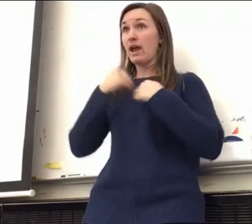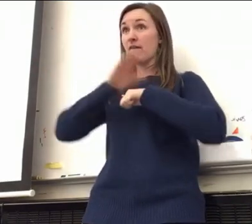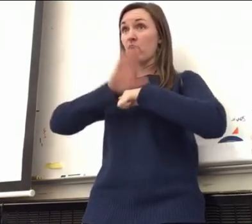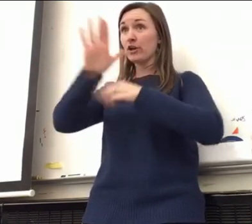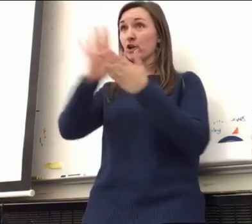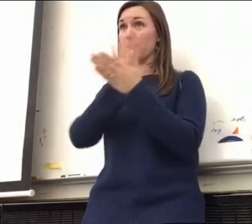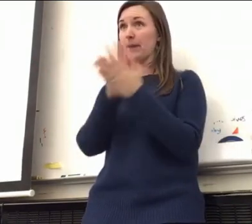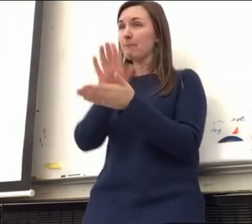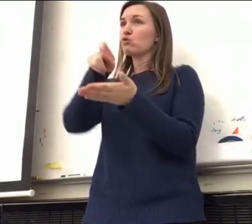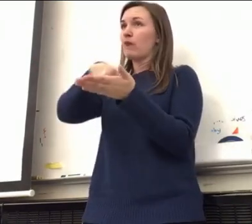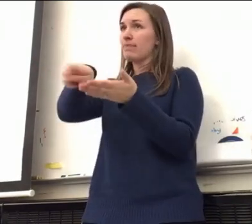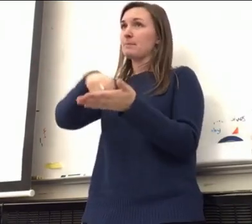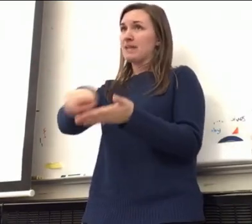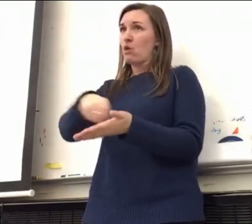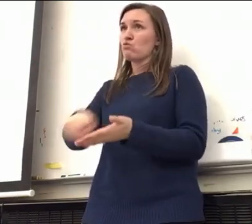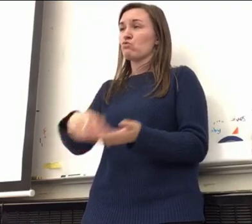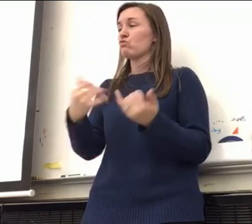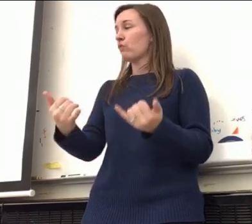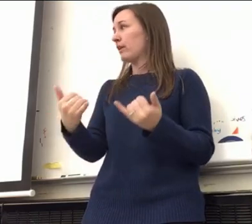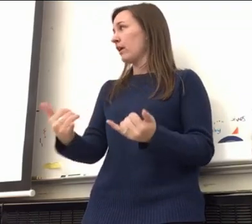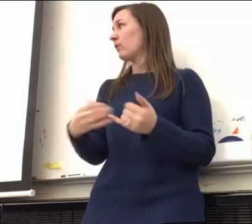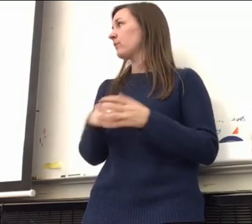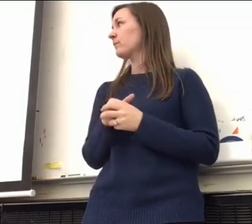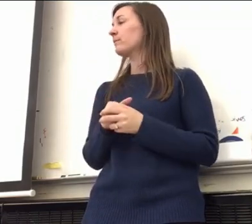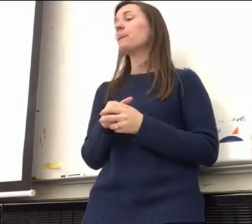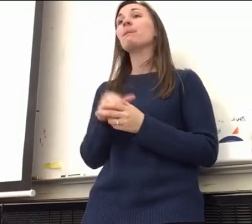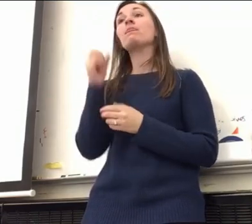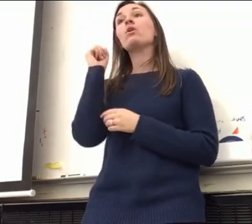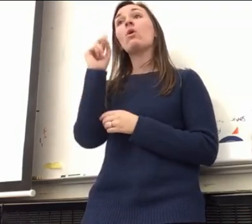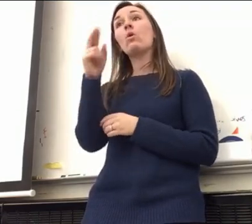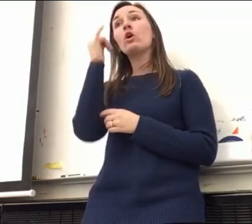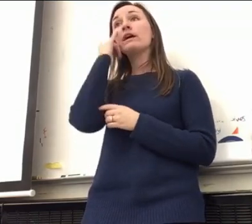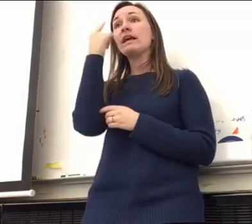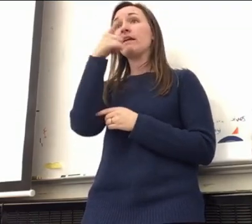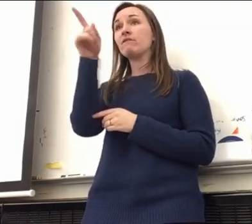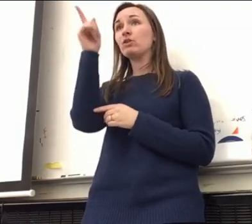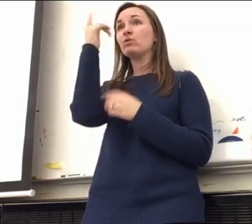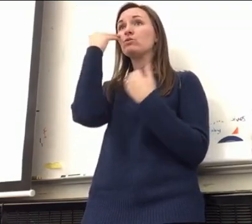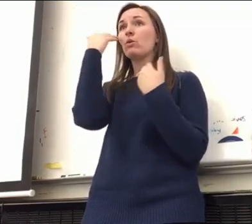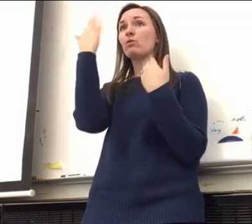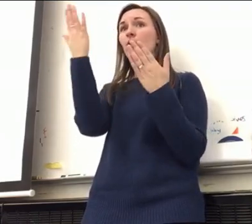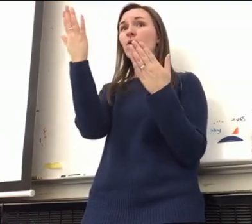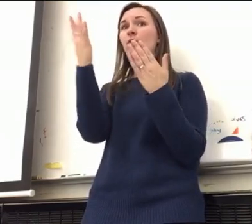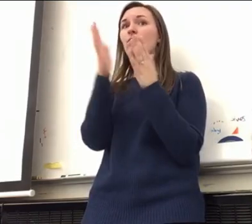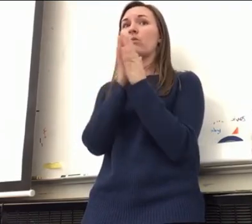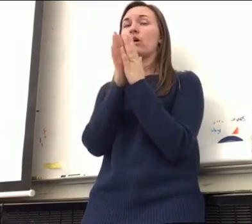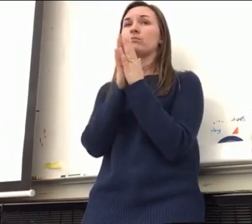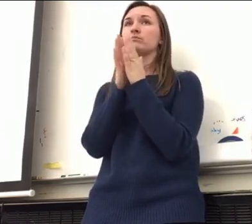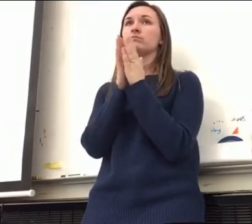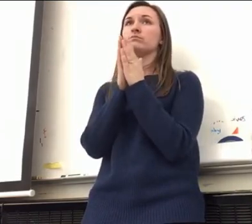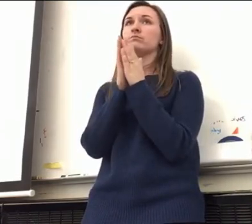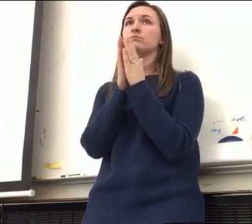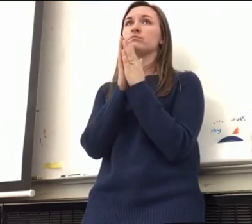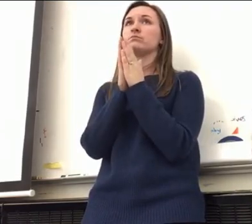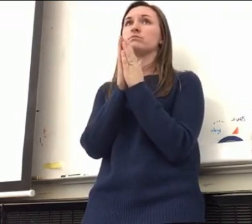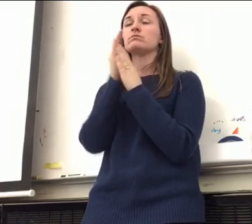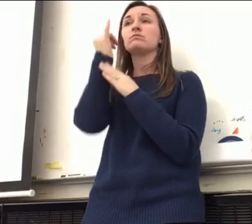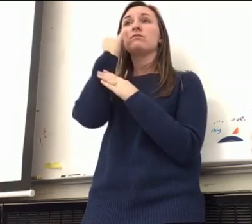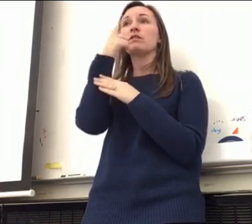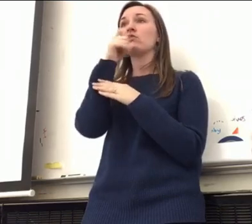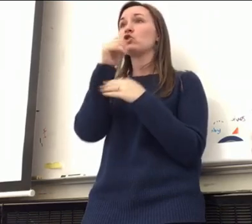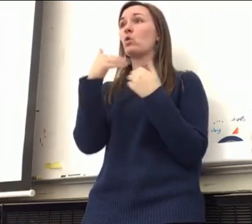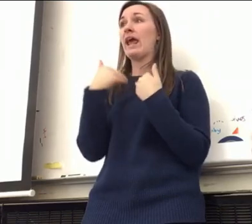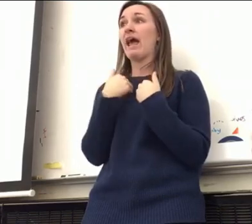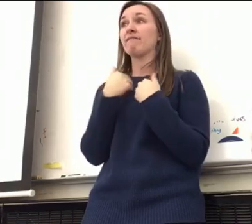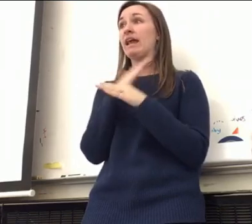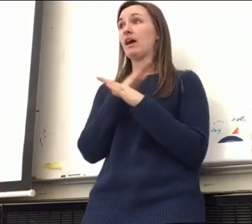paper, you need to write them into your packet. Or if you also don't know, or if you don't have this at all,